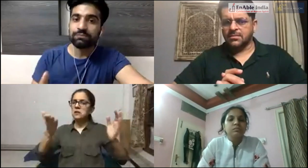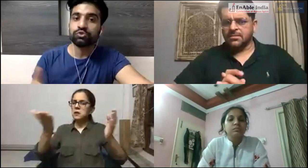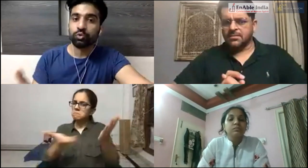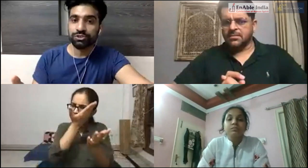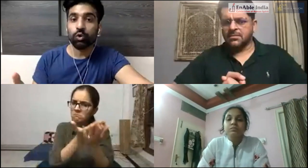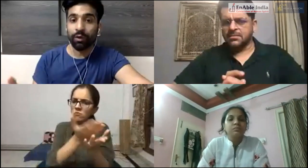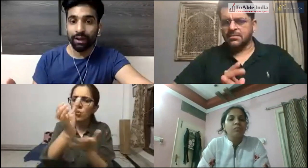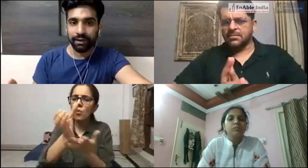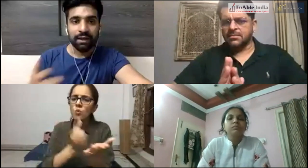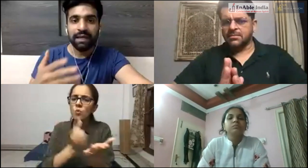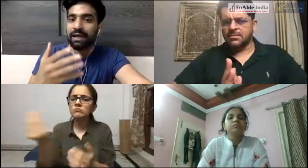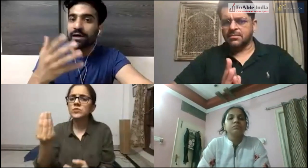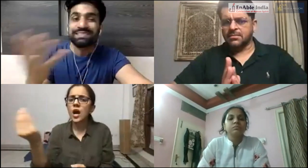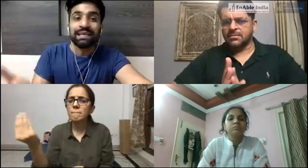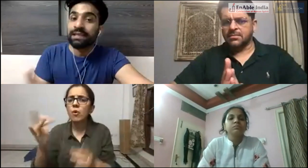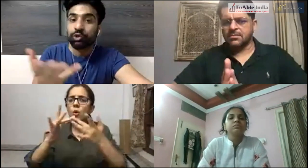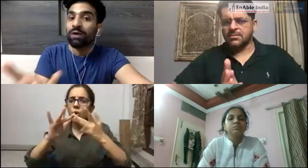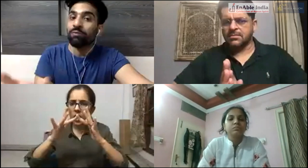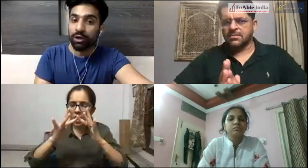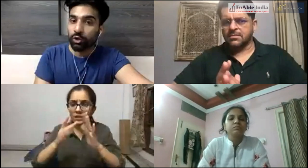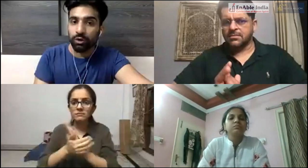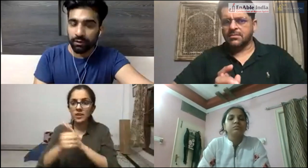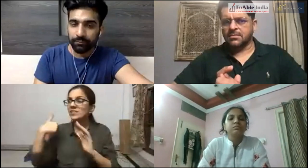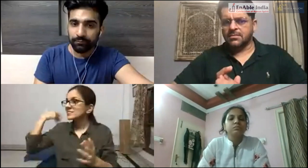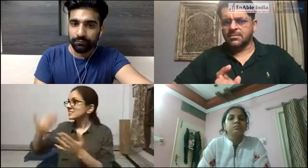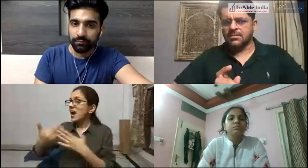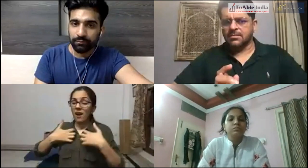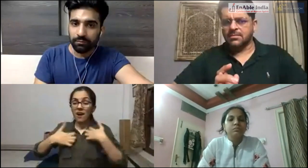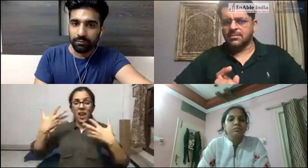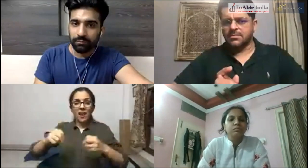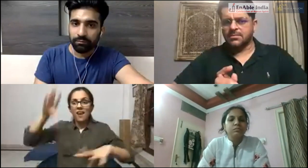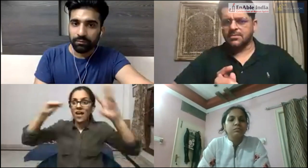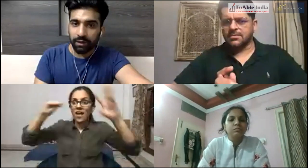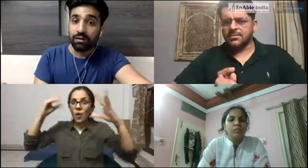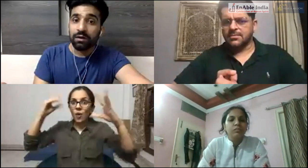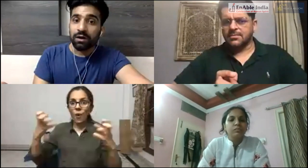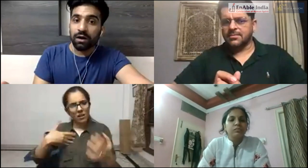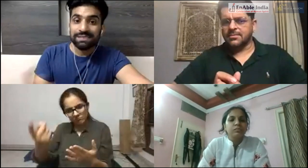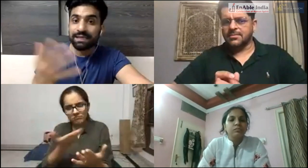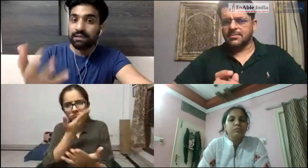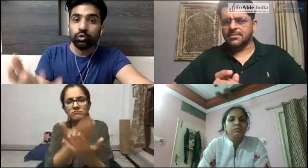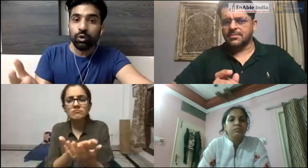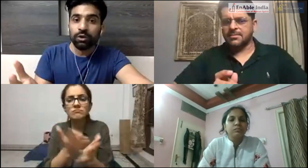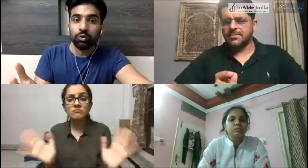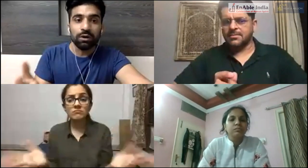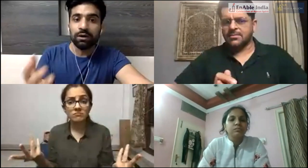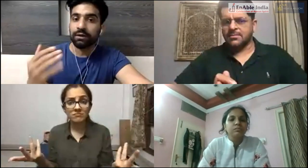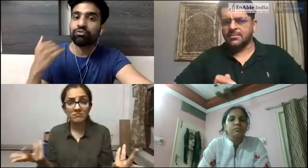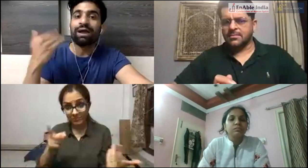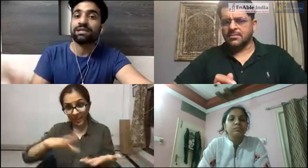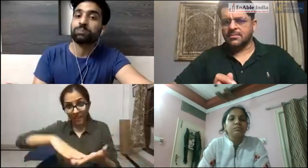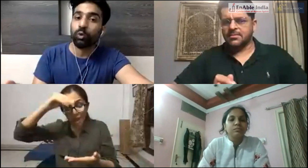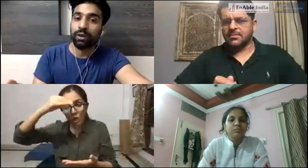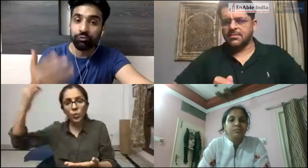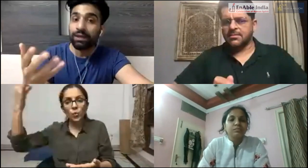some sources online, like a skill that you ever wanted to learn, you know, a skill that you wanted to learn.